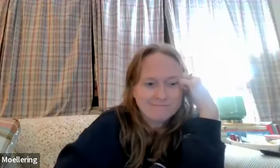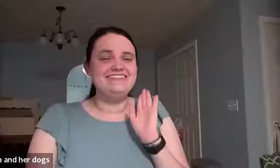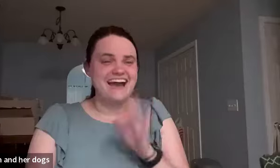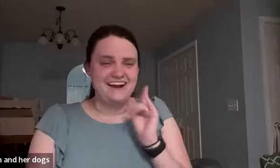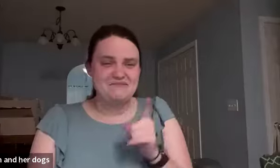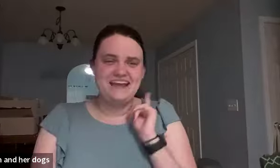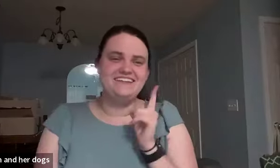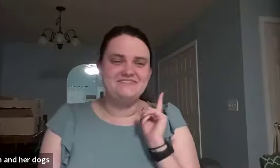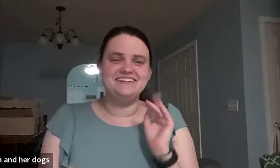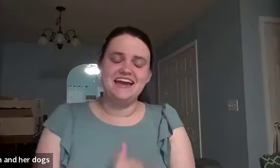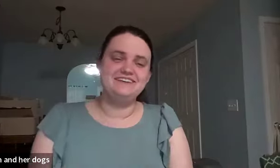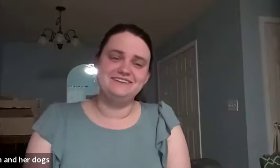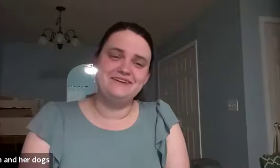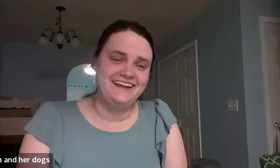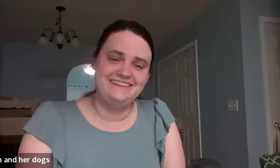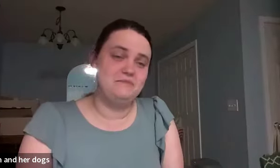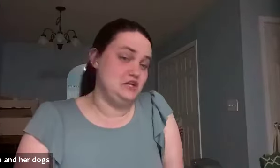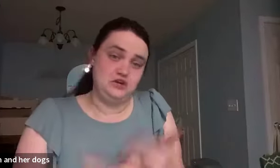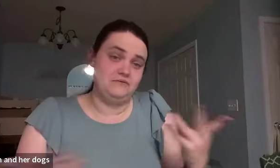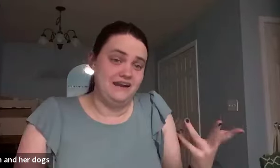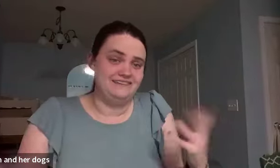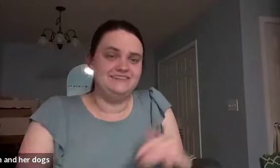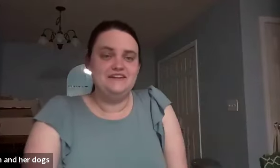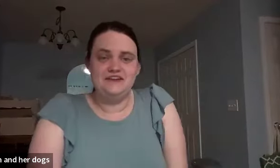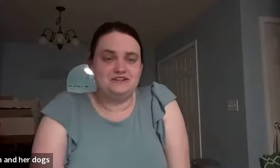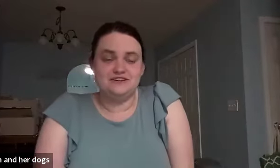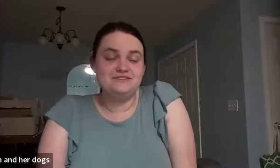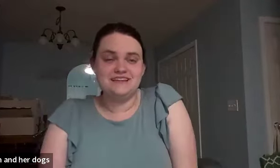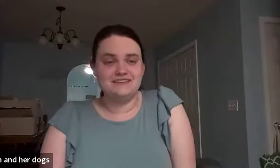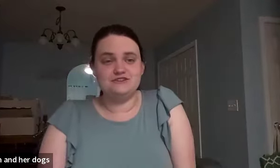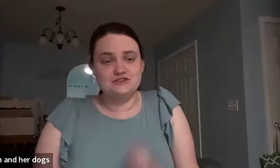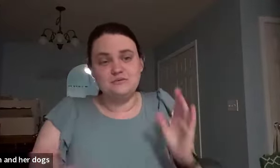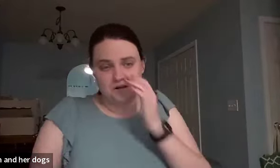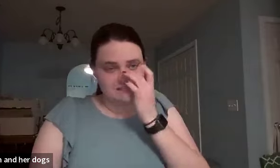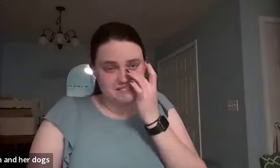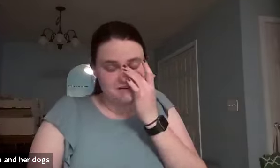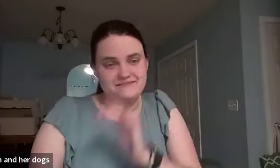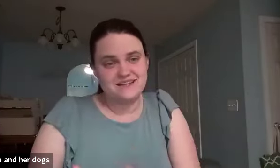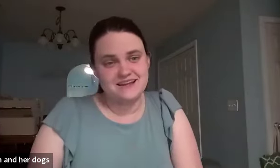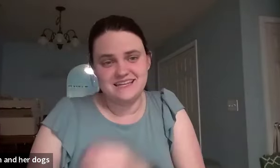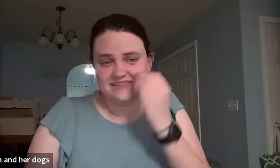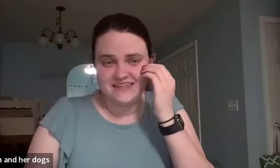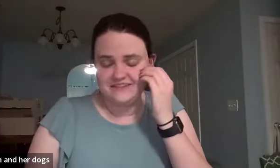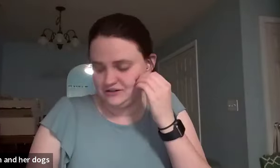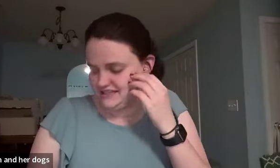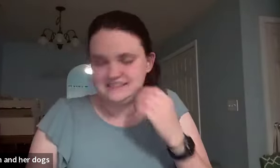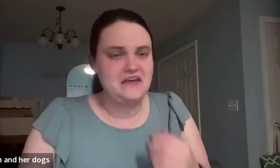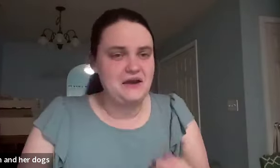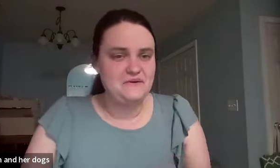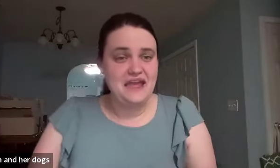Okay, that got me. I love it. Yeah, you're right. I mean, you're right. There are certain signs, there are certain words that just don't have signs, and then there's things like that where they